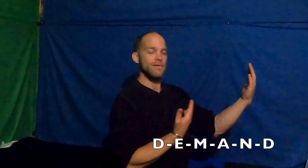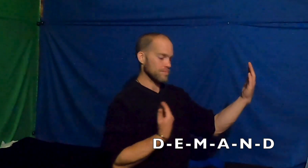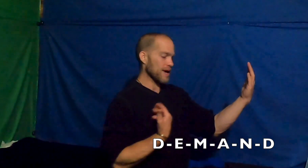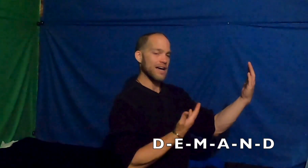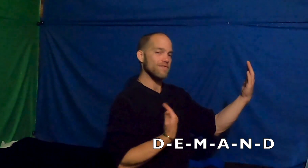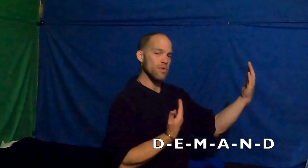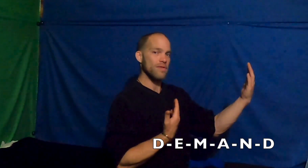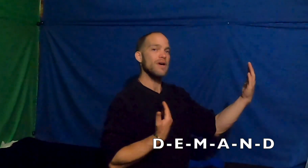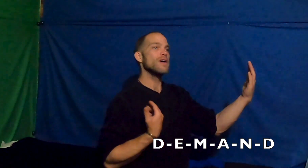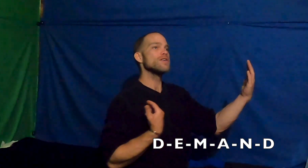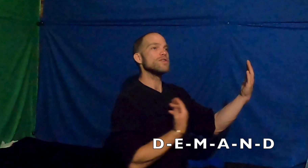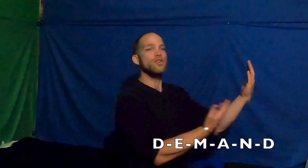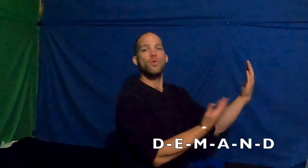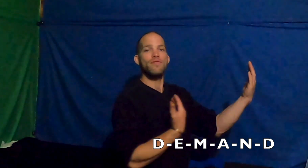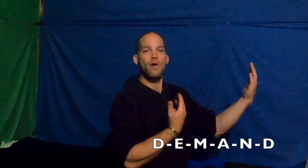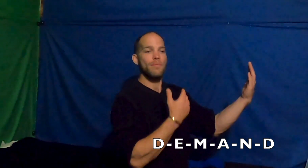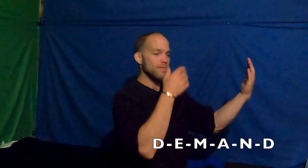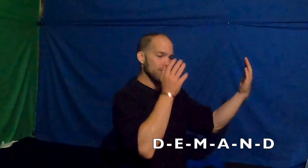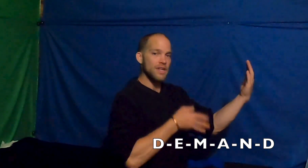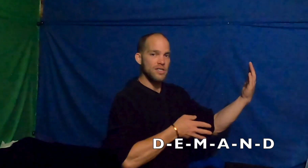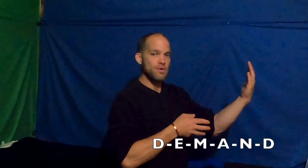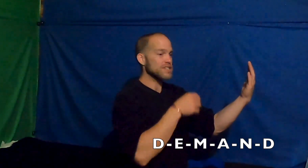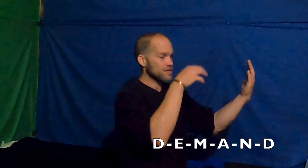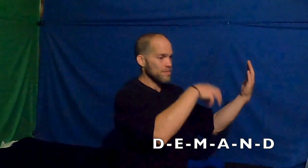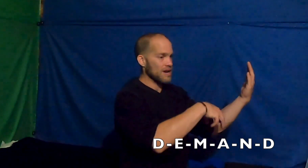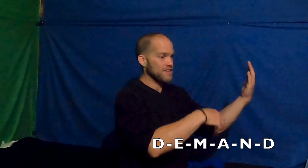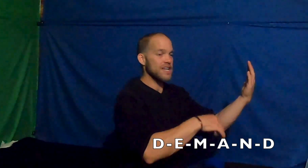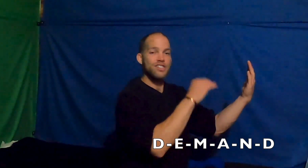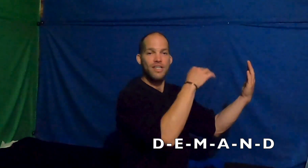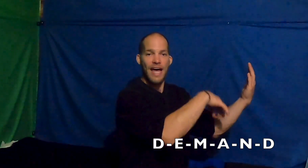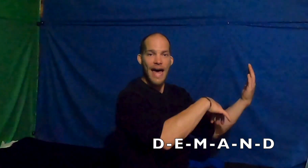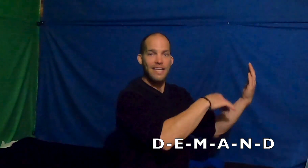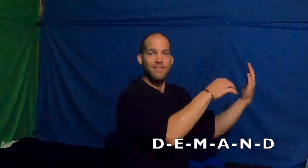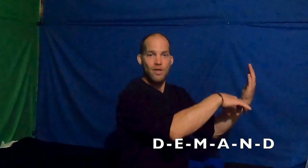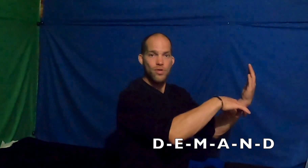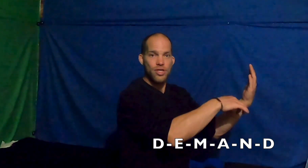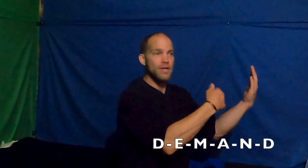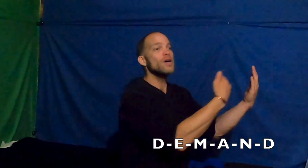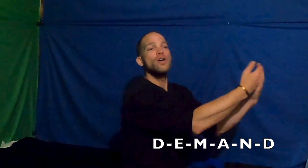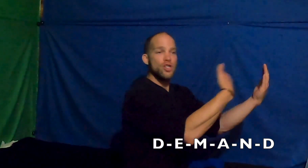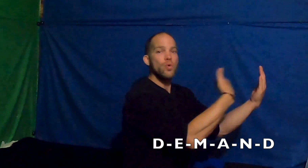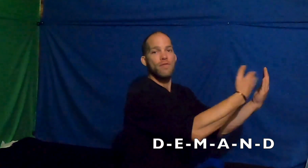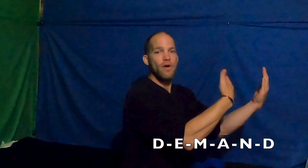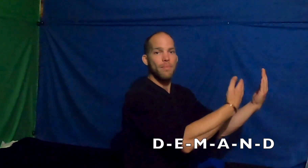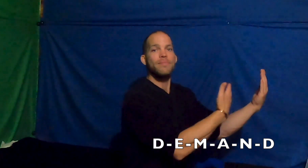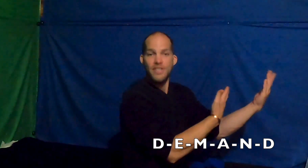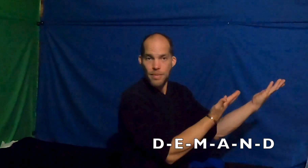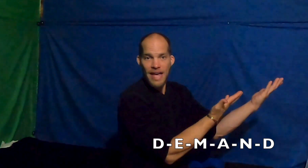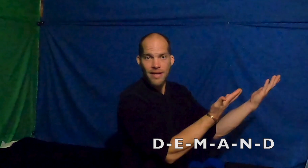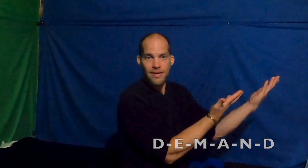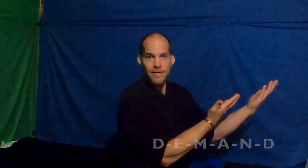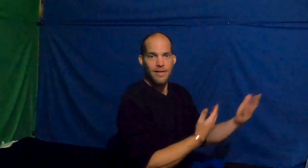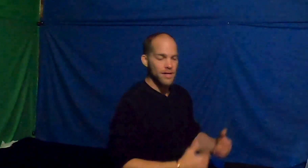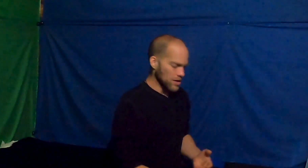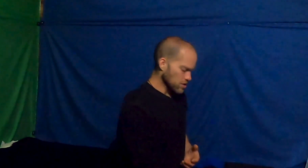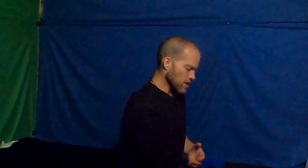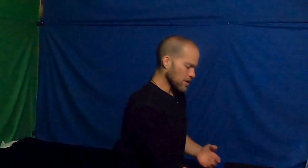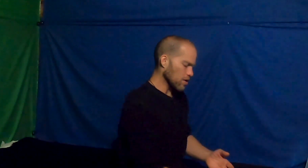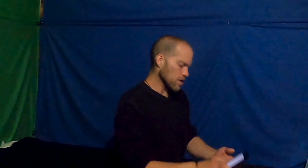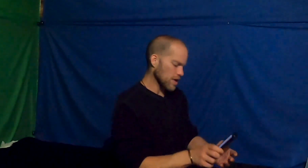back and forth, to or from, the expressed manifestation, active notion, to or from, demand. So then you go to the next